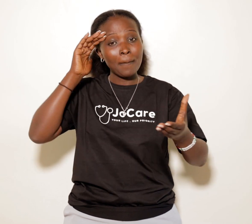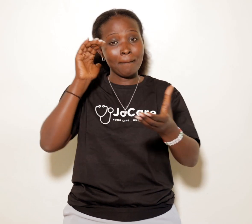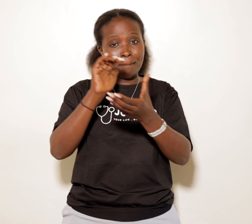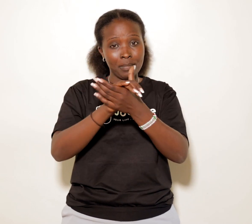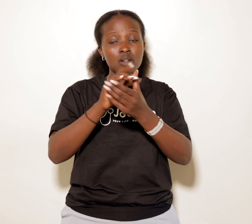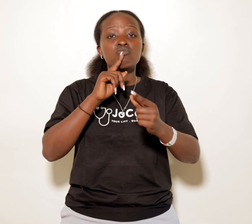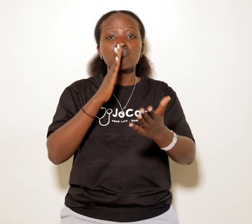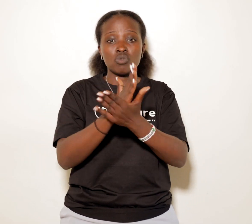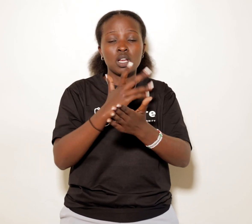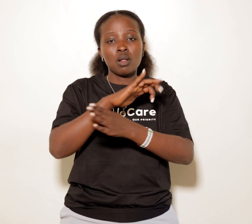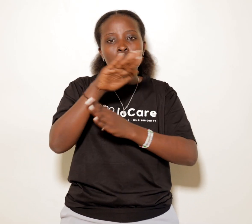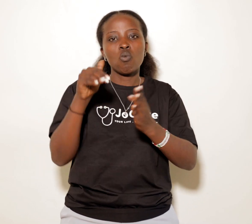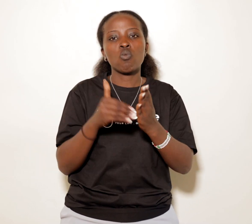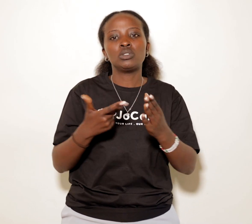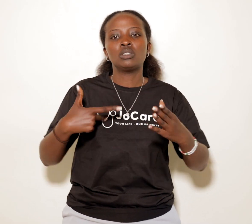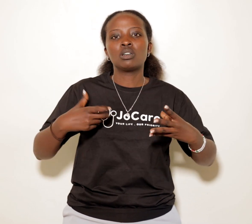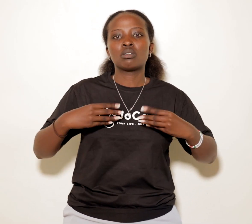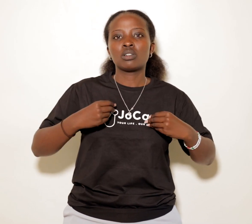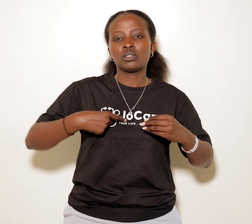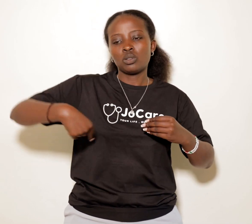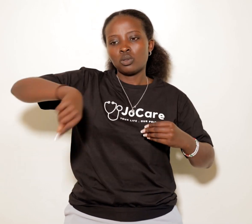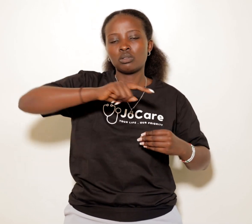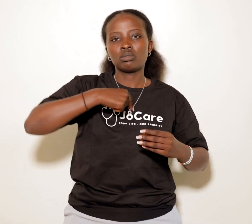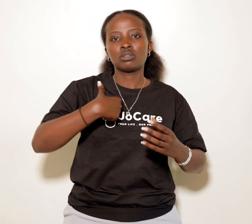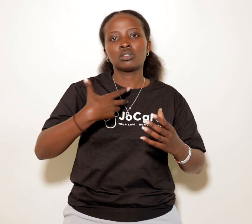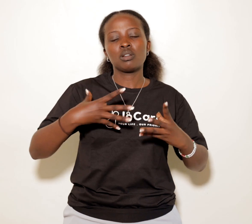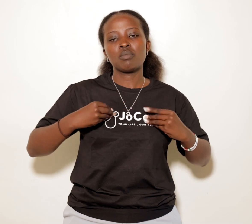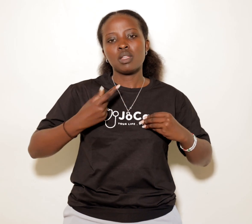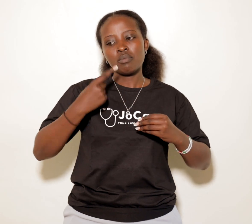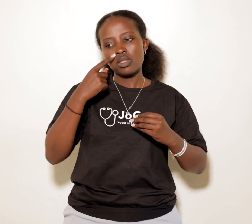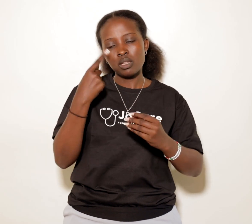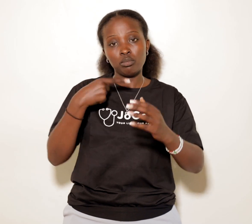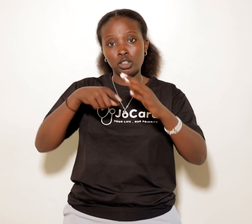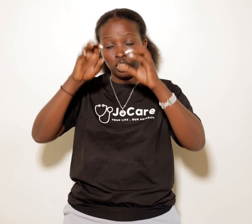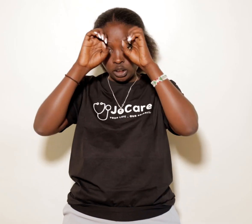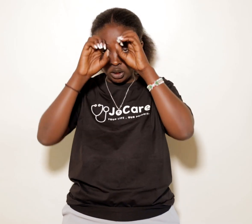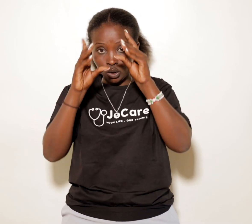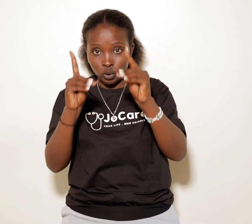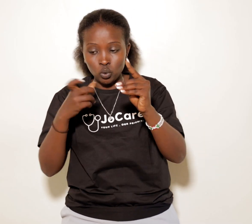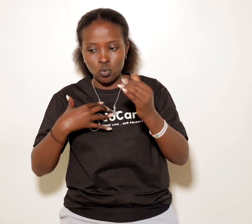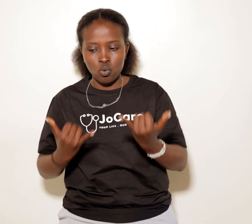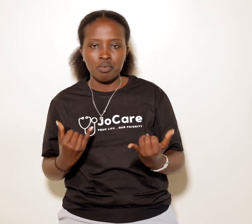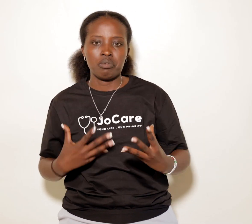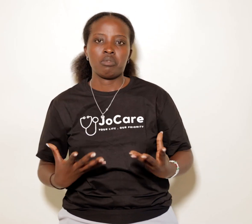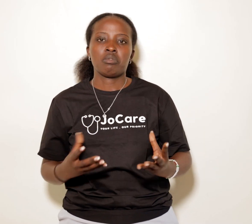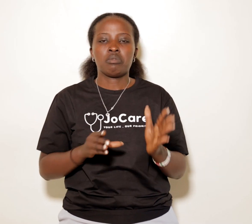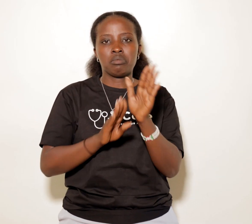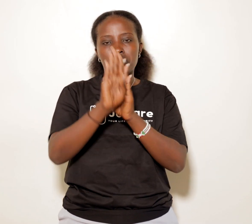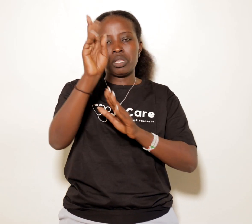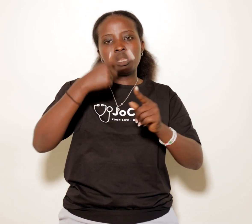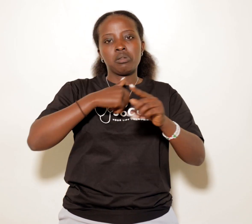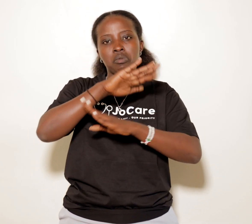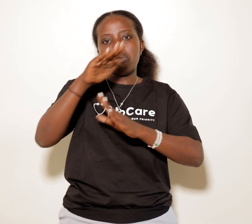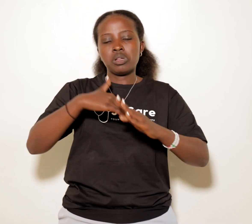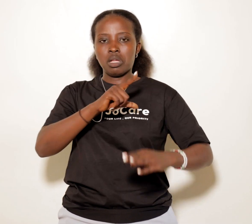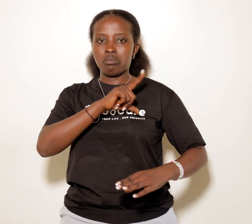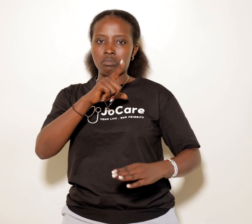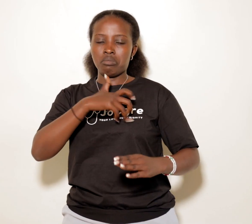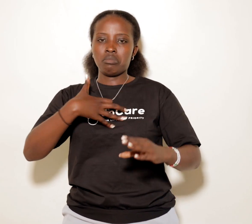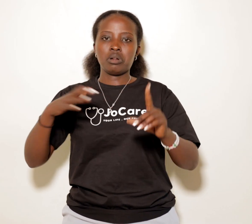education, particularly with people living with disabilities, should be incorporated in the school curriculum. And we should also give them a chance to actually learn and